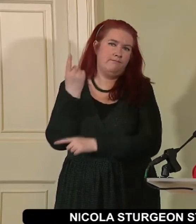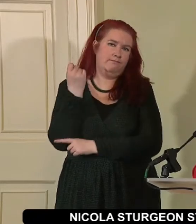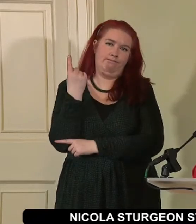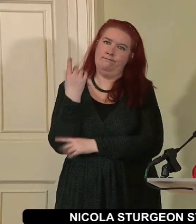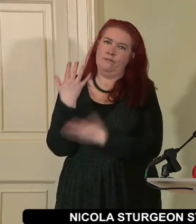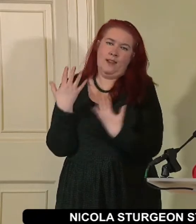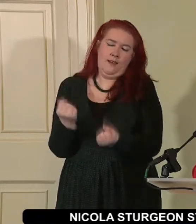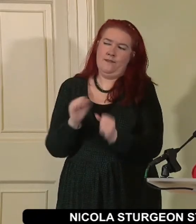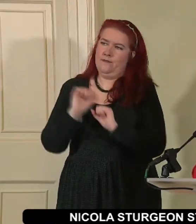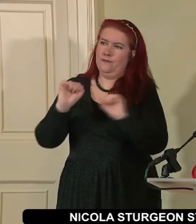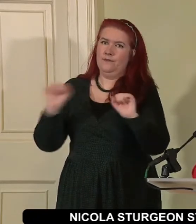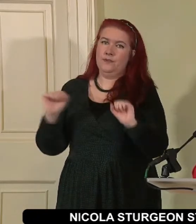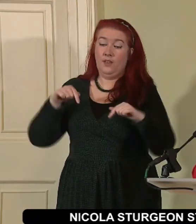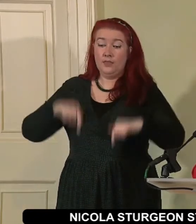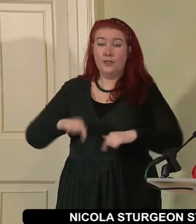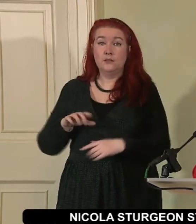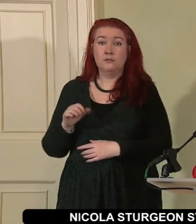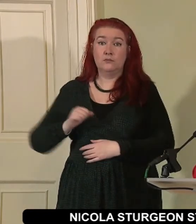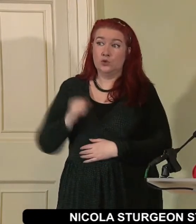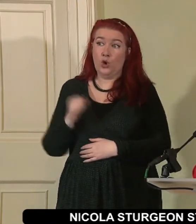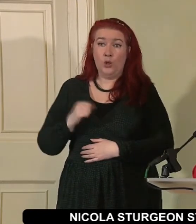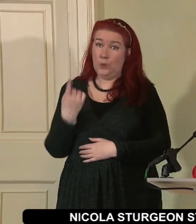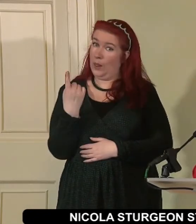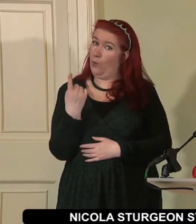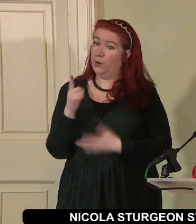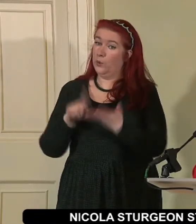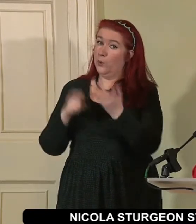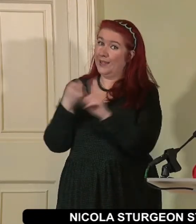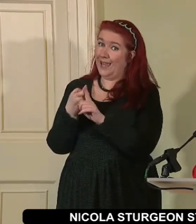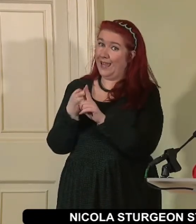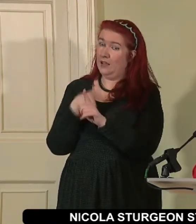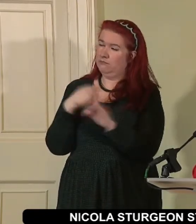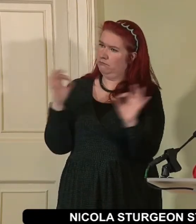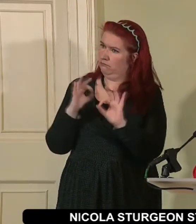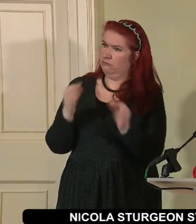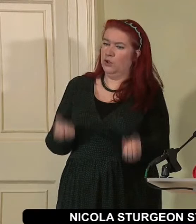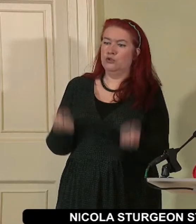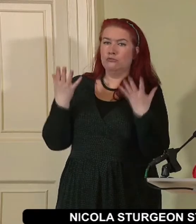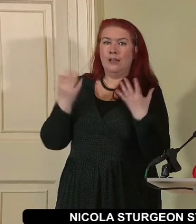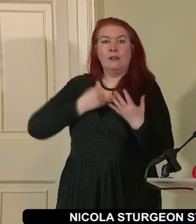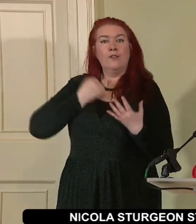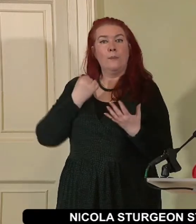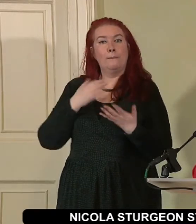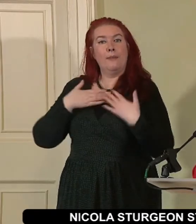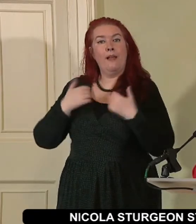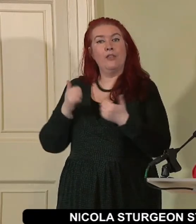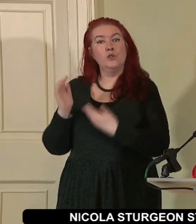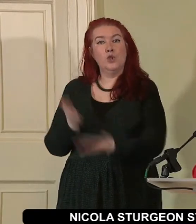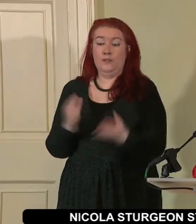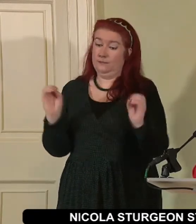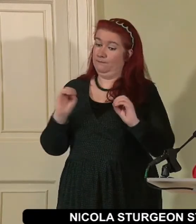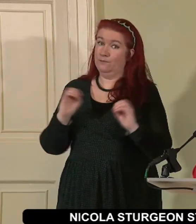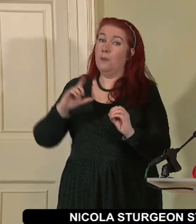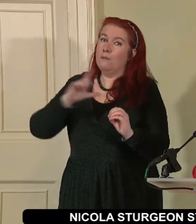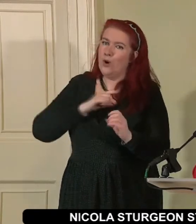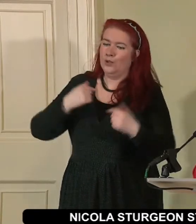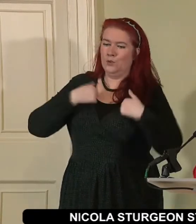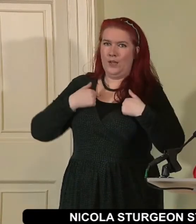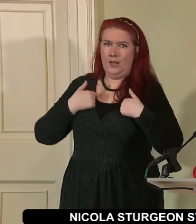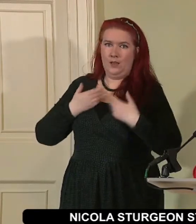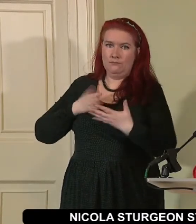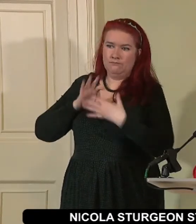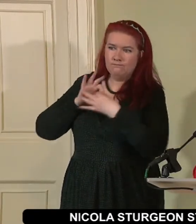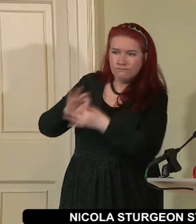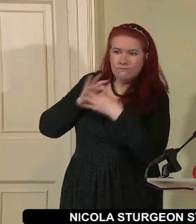country is the only one in the UK that has not faced industrial action in our health service because of our approach to